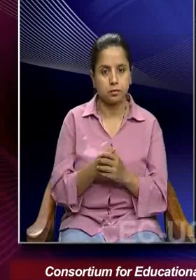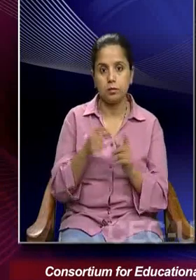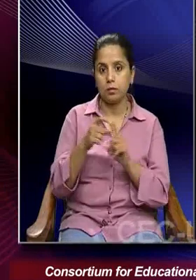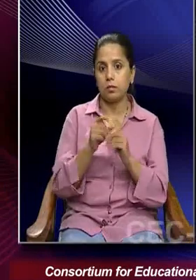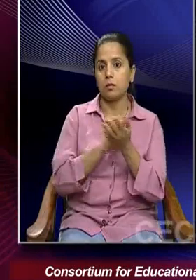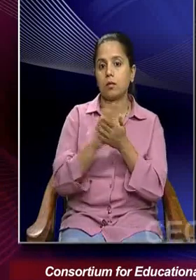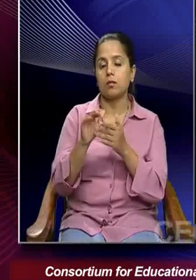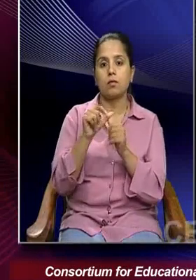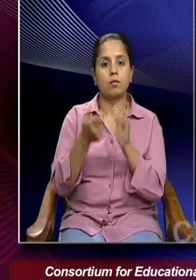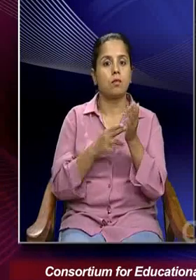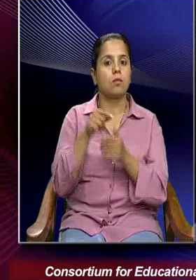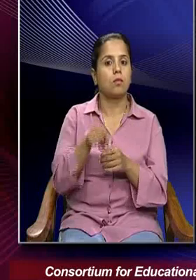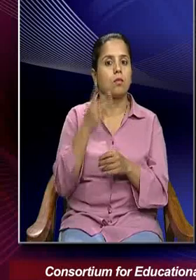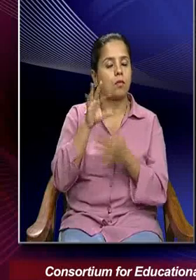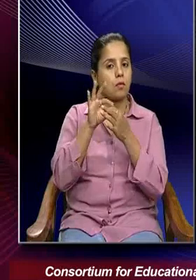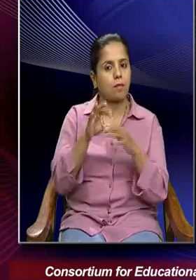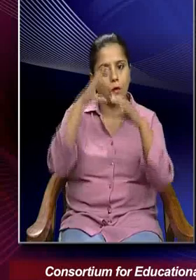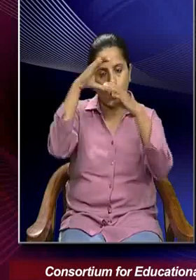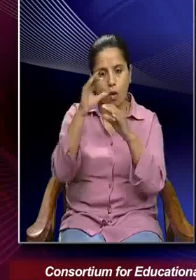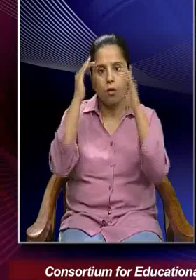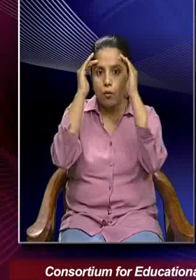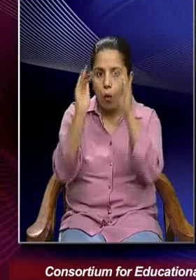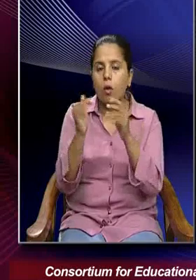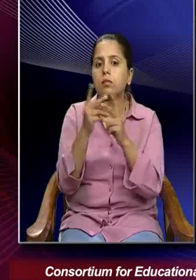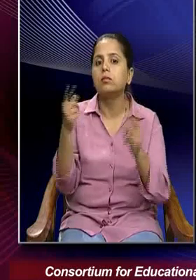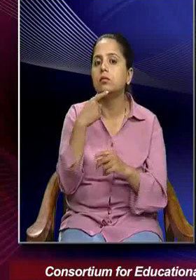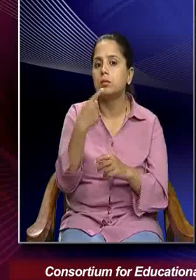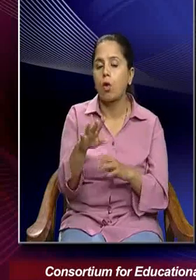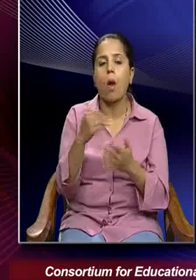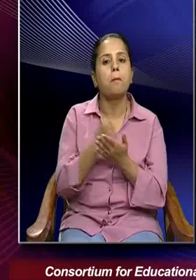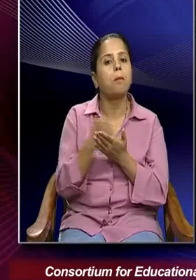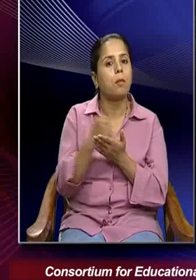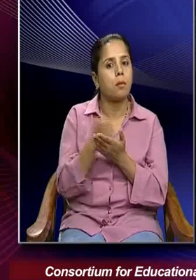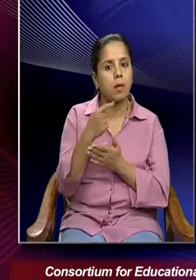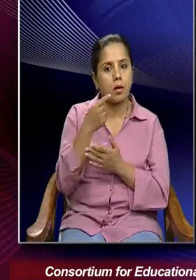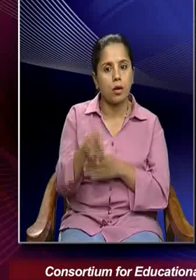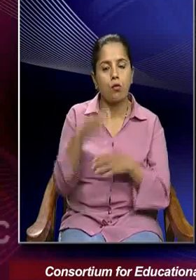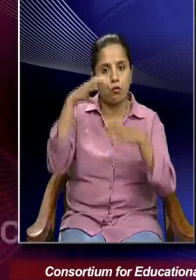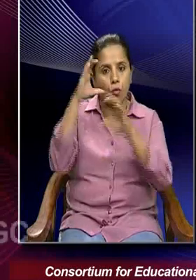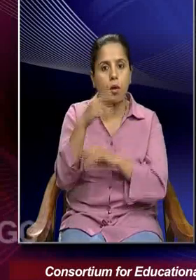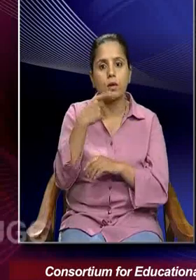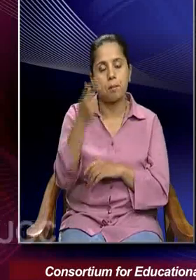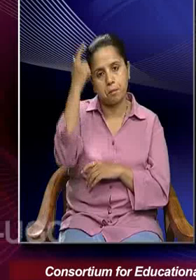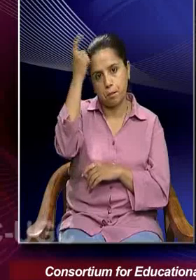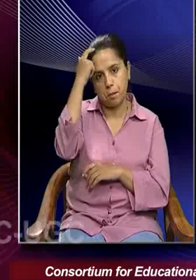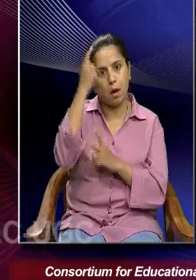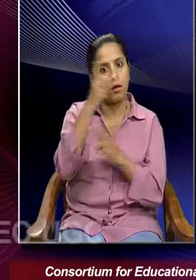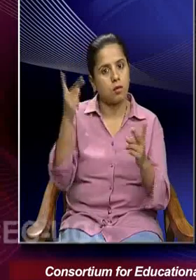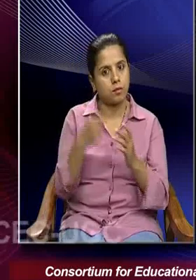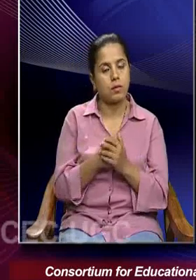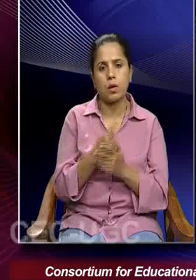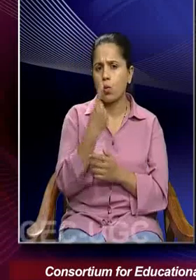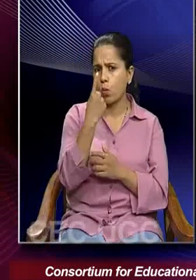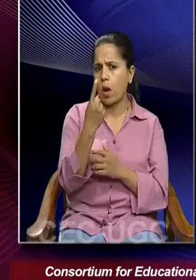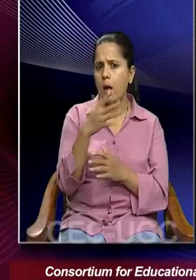Dharana refers to concentration or the practice of focusing the mind on a